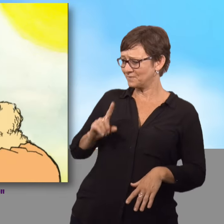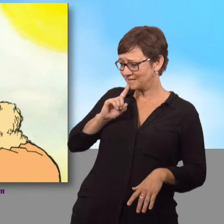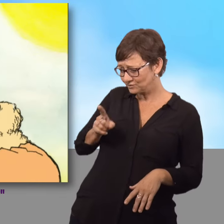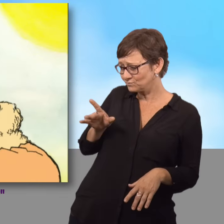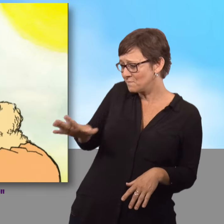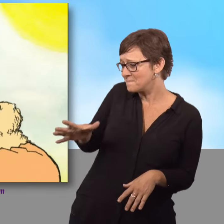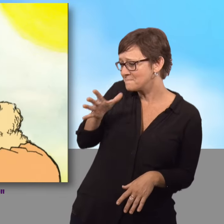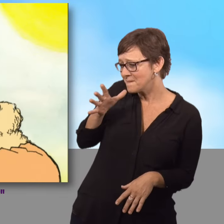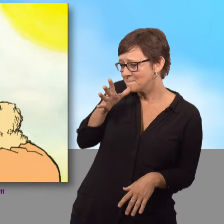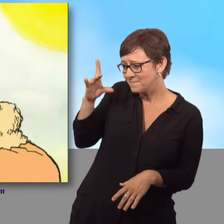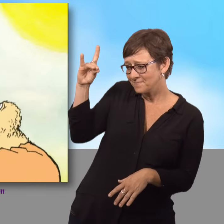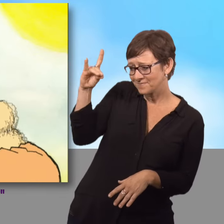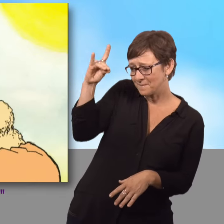Is your mama a llama?